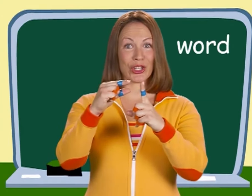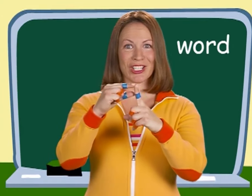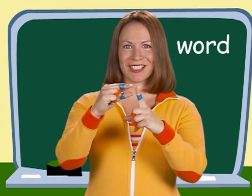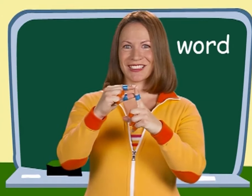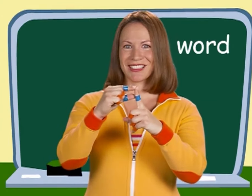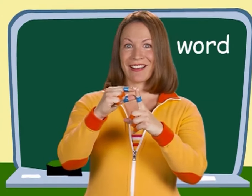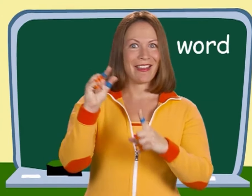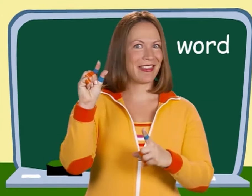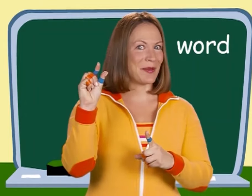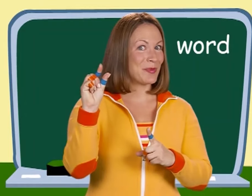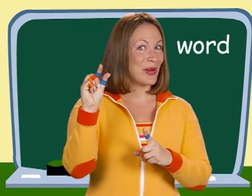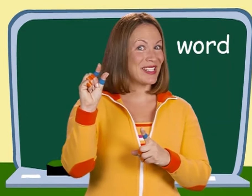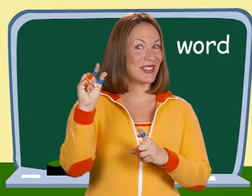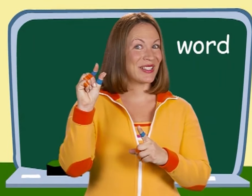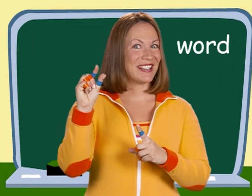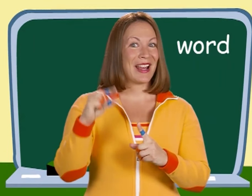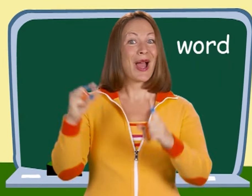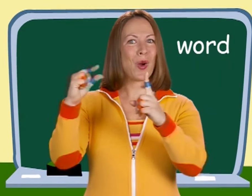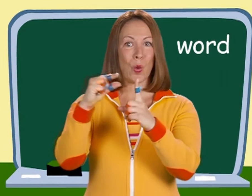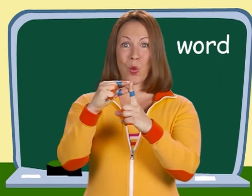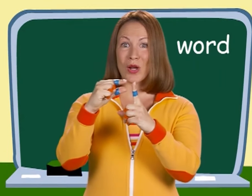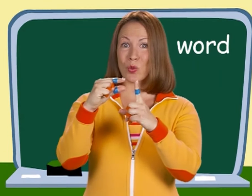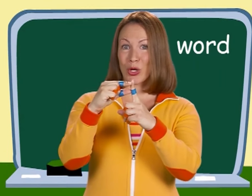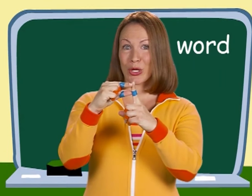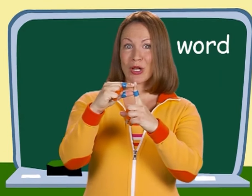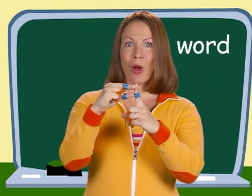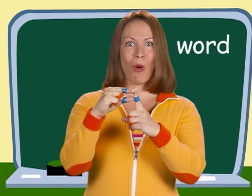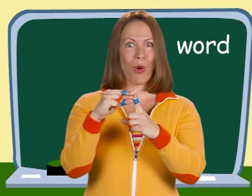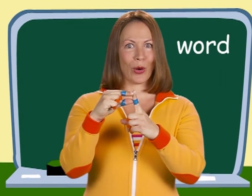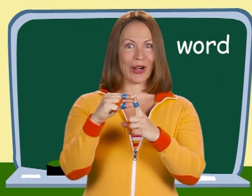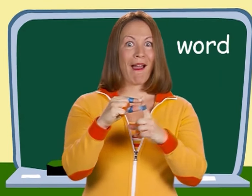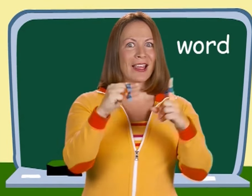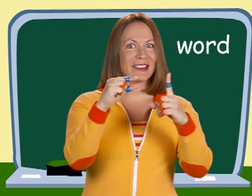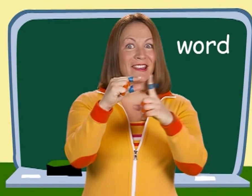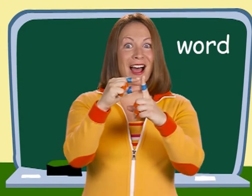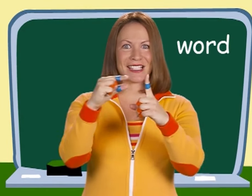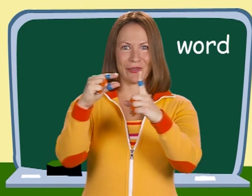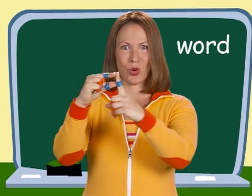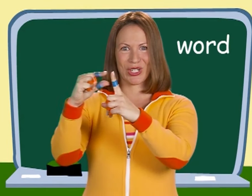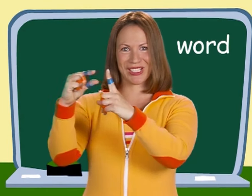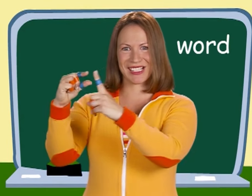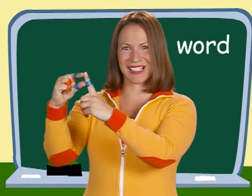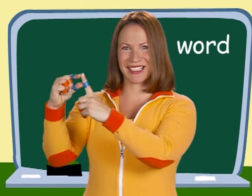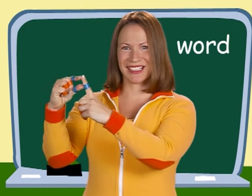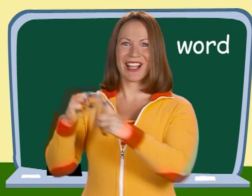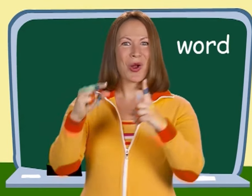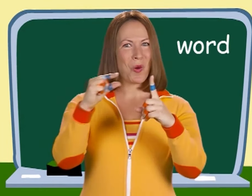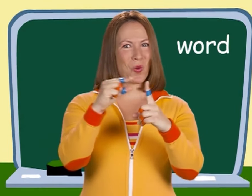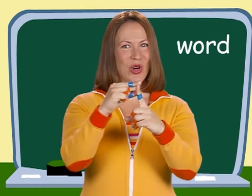Word. Thumb and pointer. One word or lots of words.